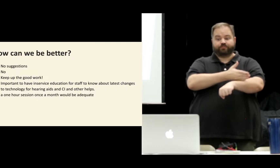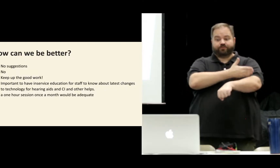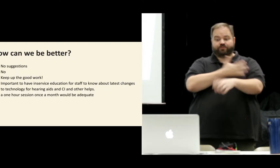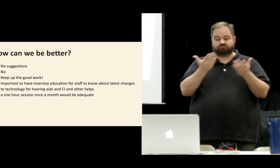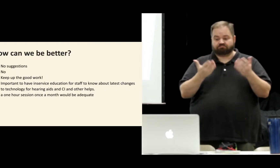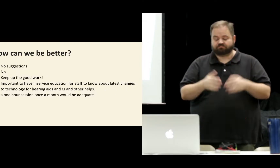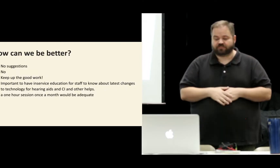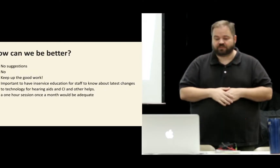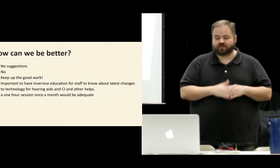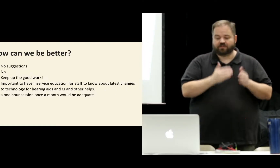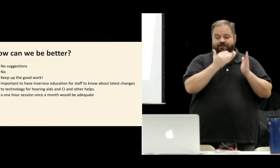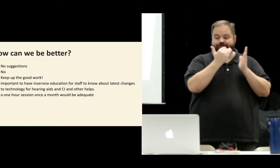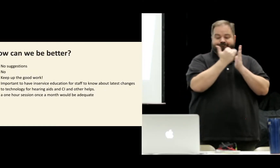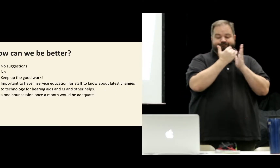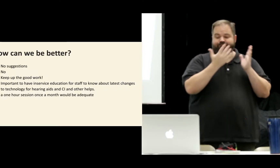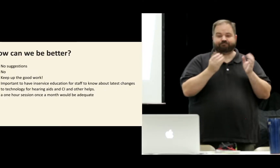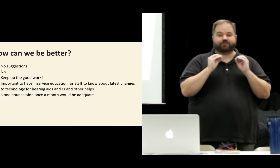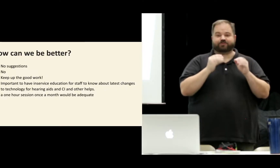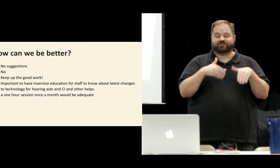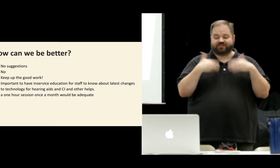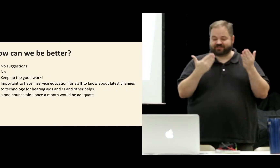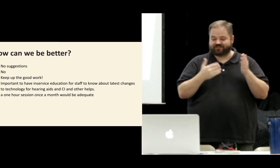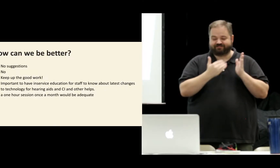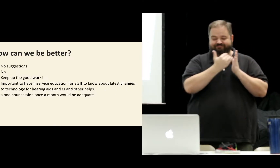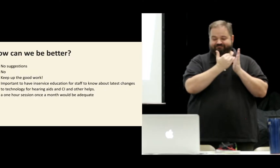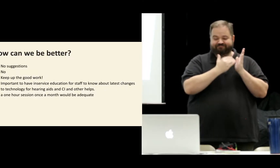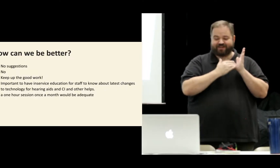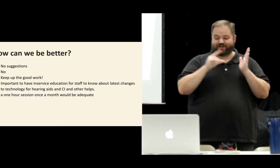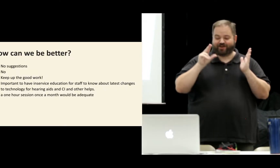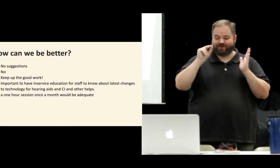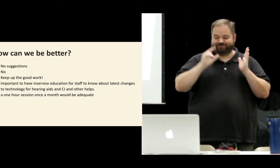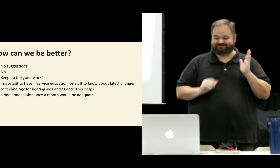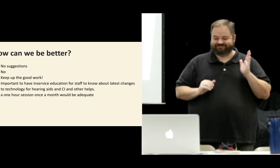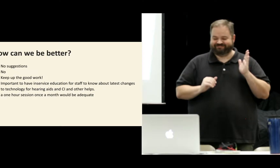And the next question was, how can we be better? One had no